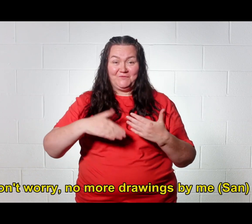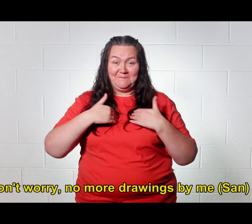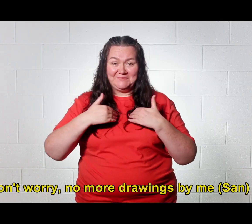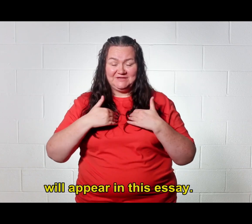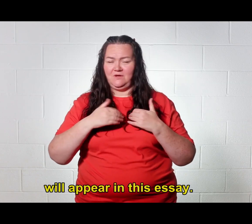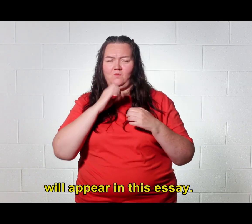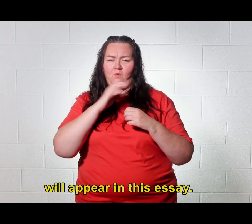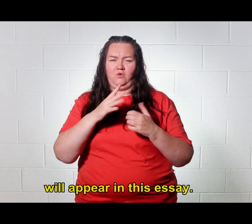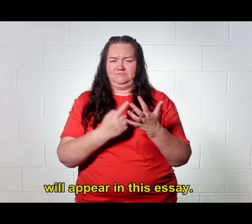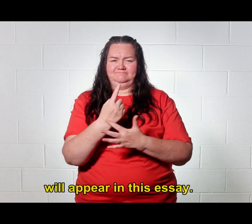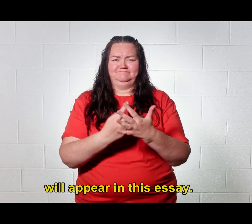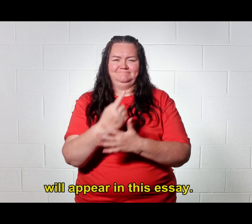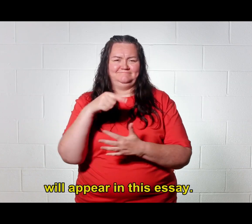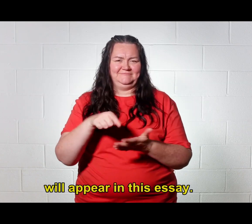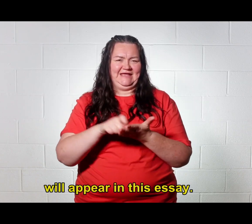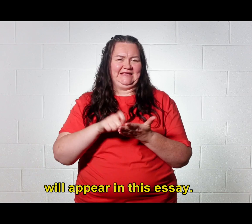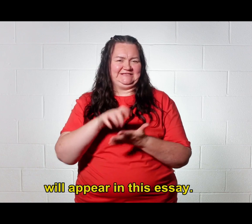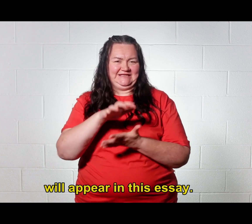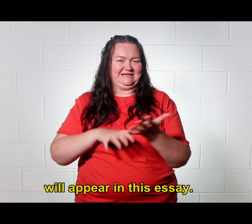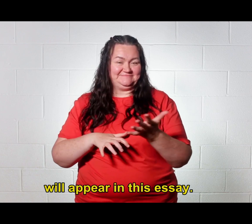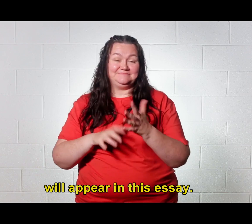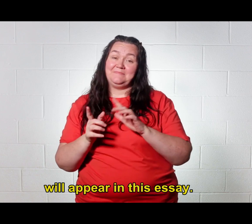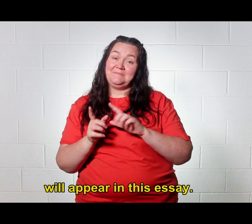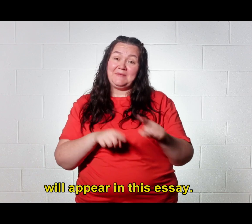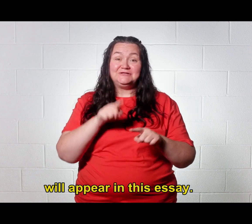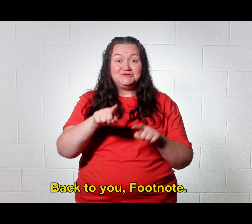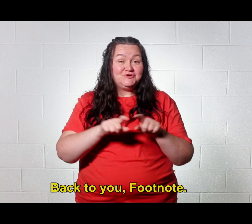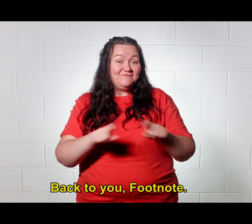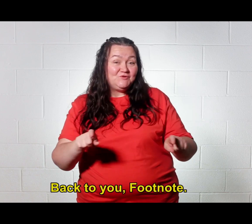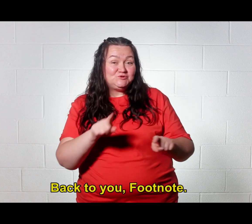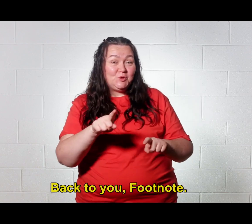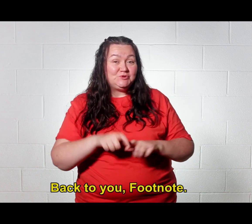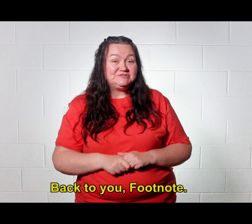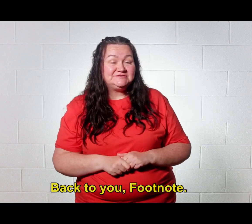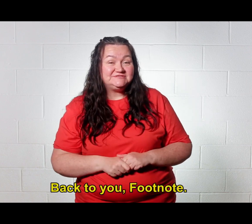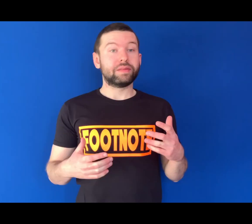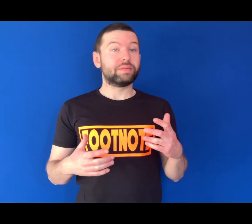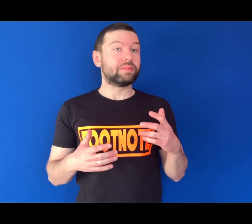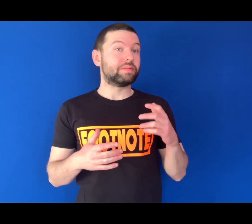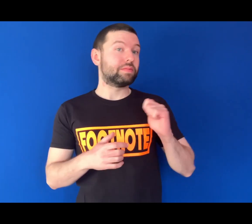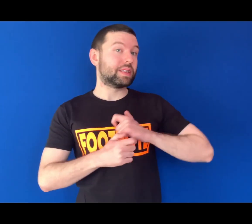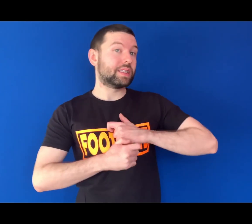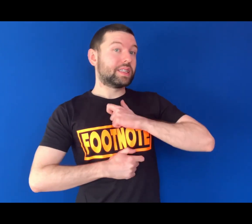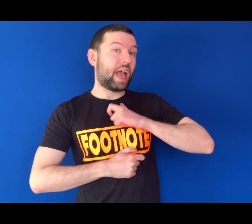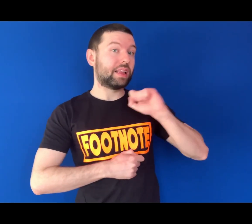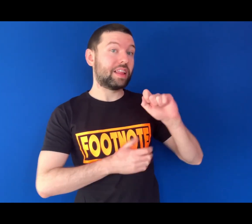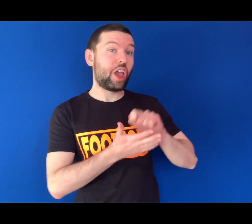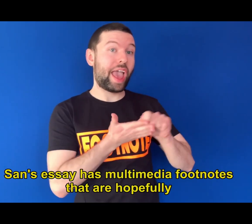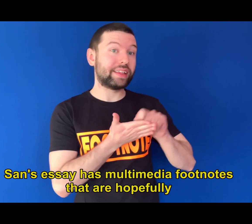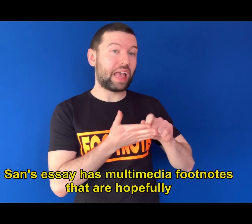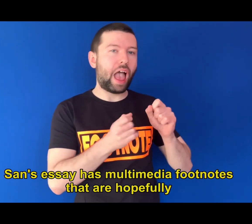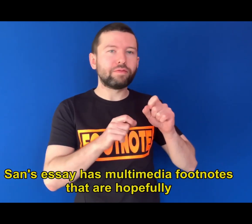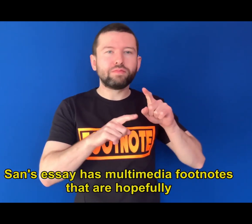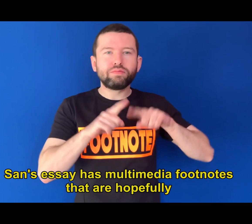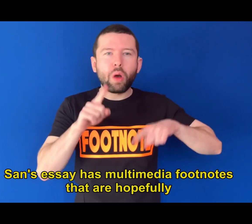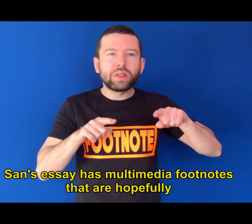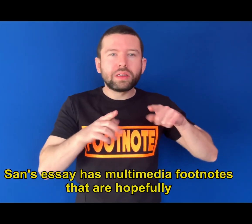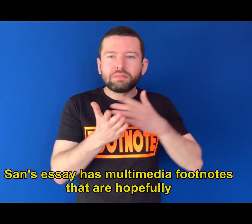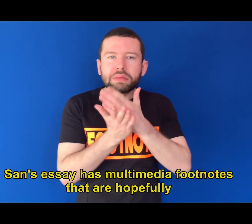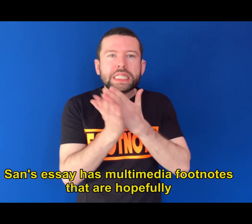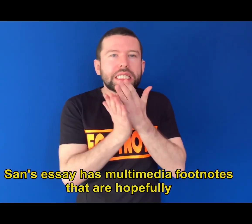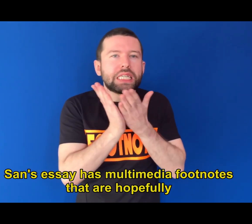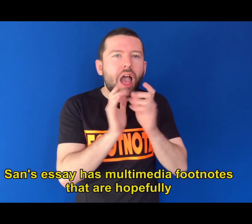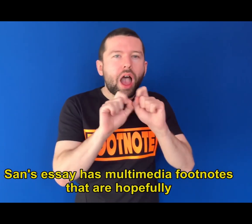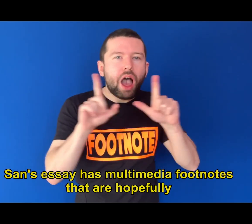by me will appear in this essay. Back to you, Footnote. He signs. Sand's essay